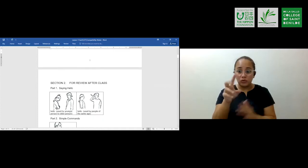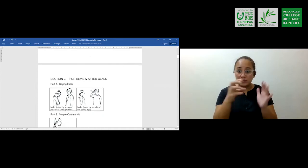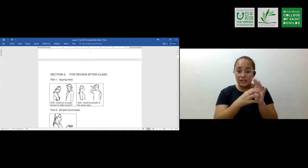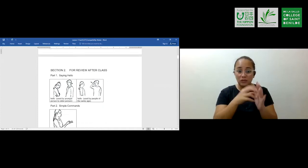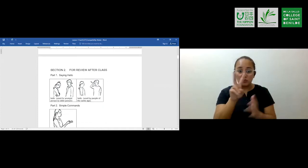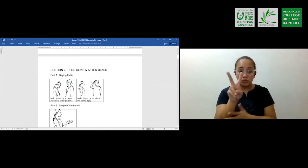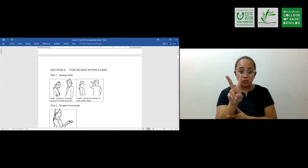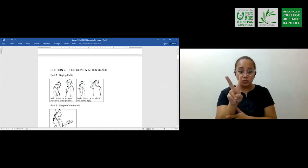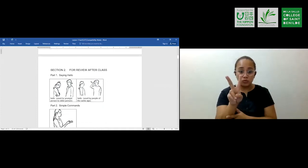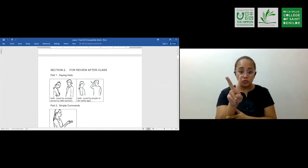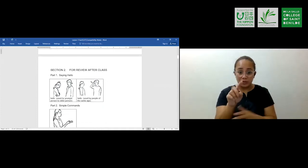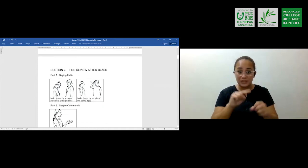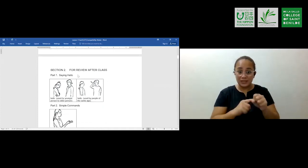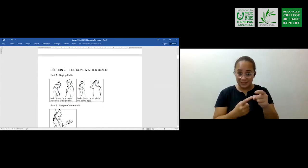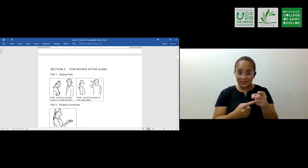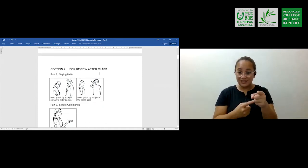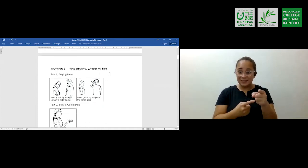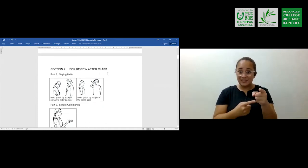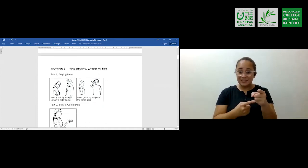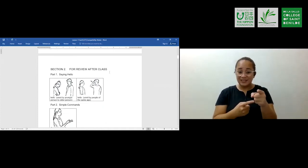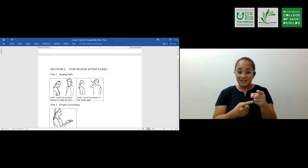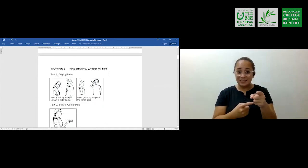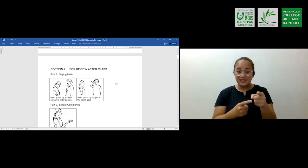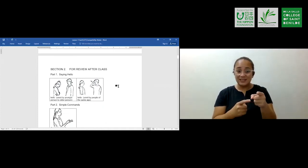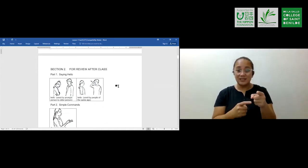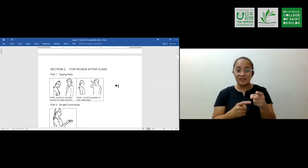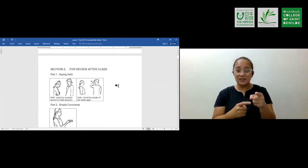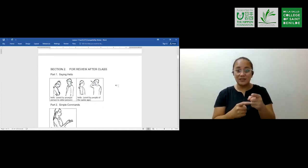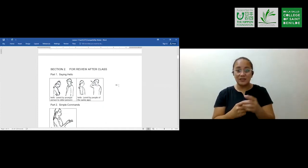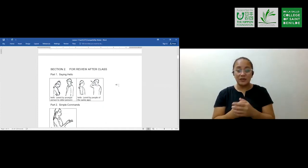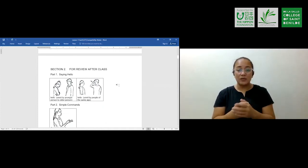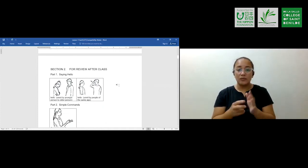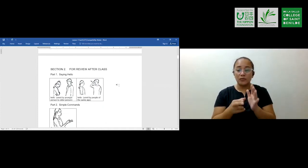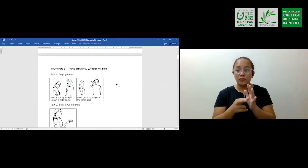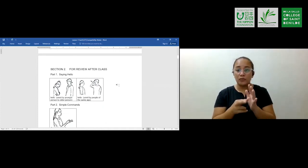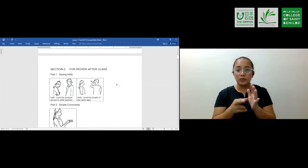Start with this section. Section 2 for review after class.